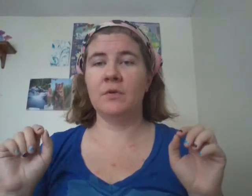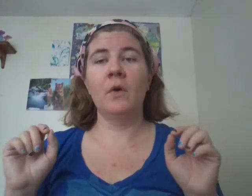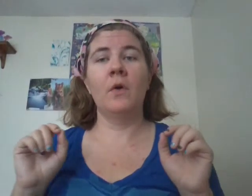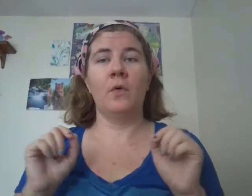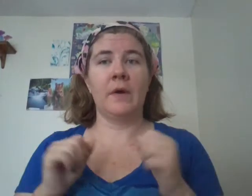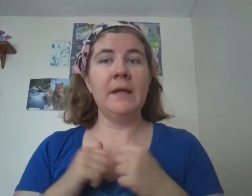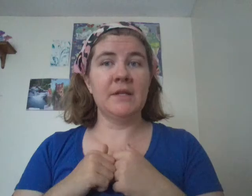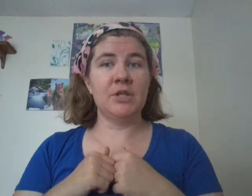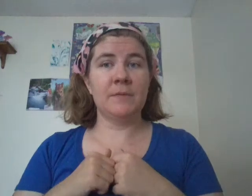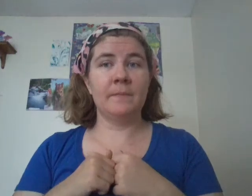or English.